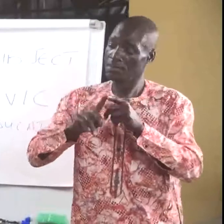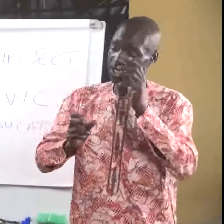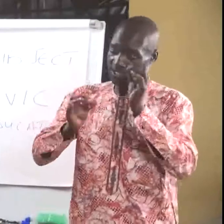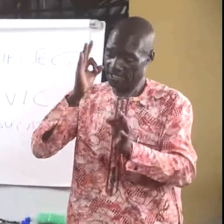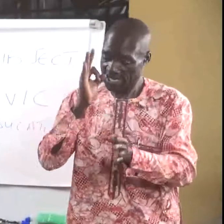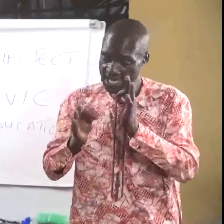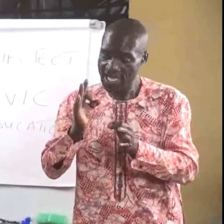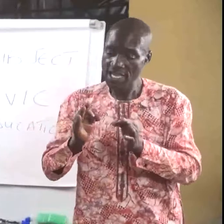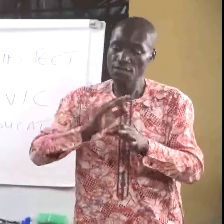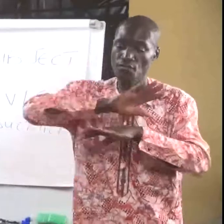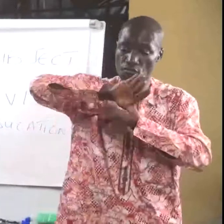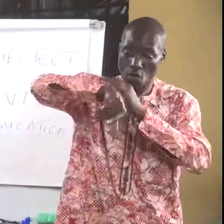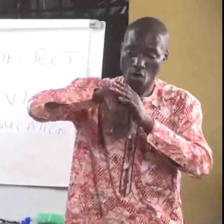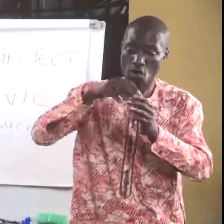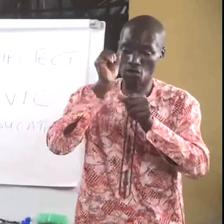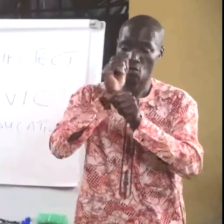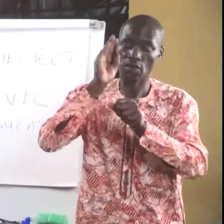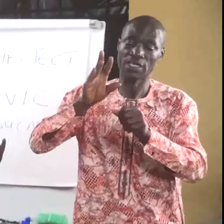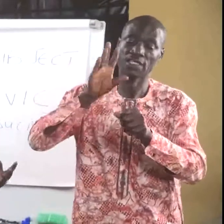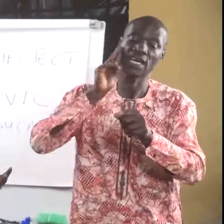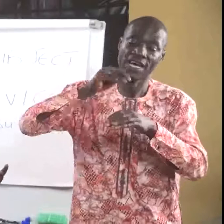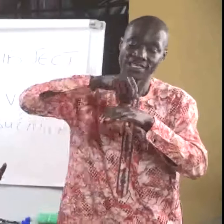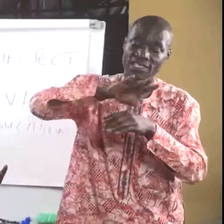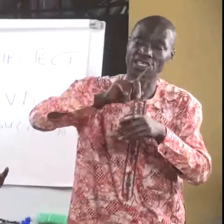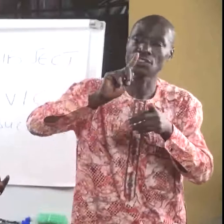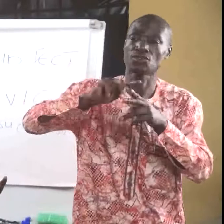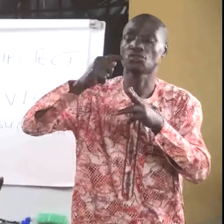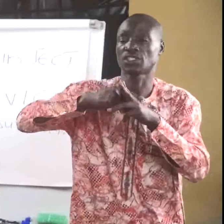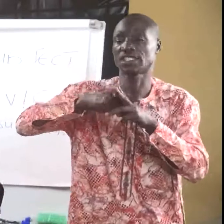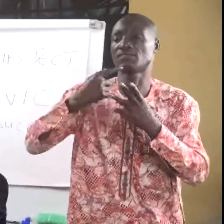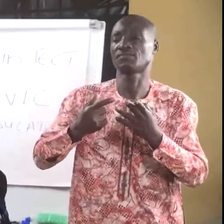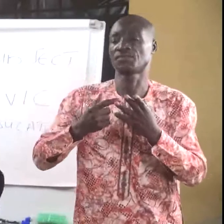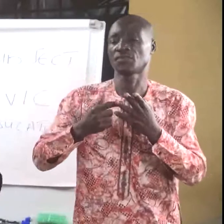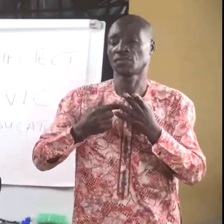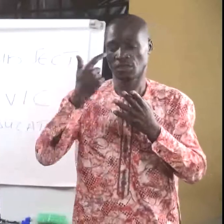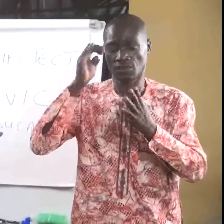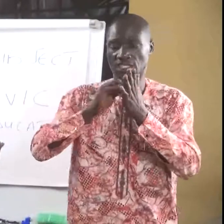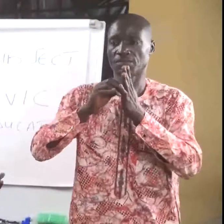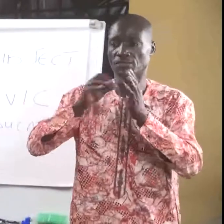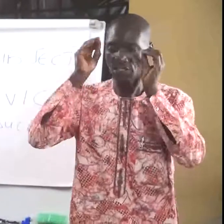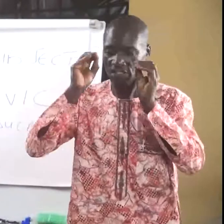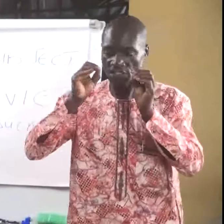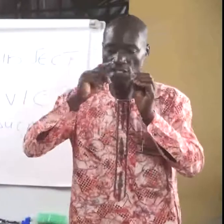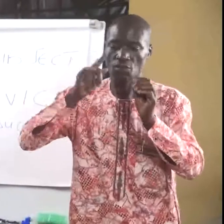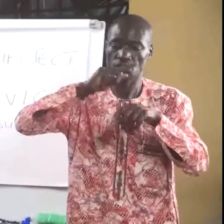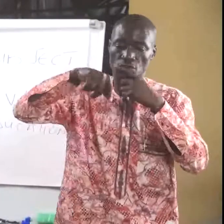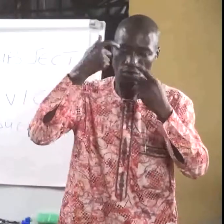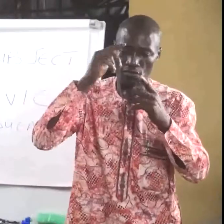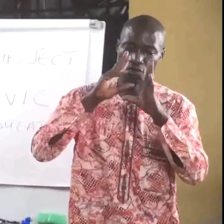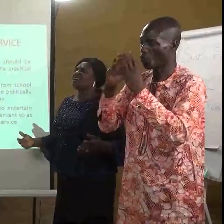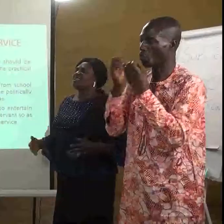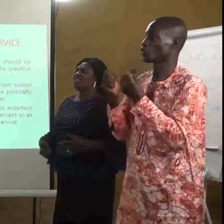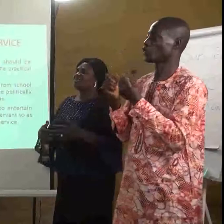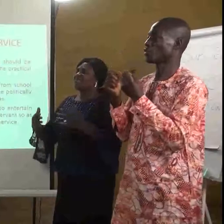are sent on training, there are new ways of doing things now. There are new ways of administration.